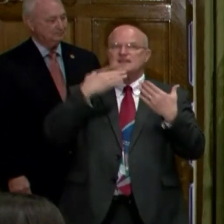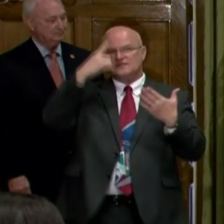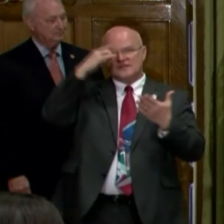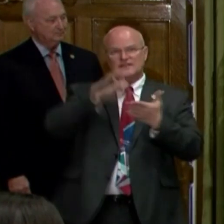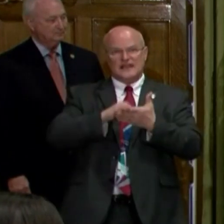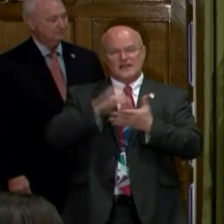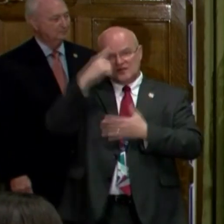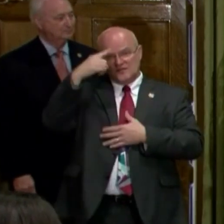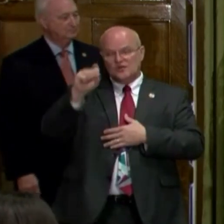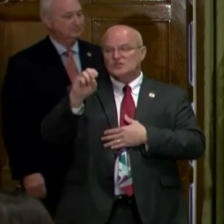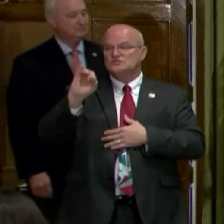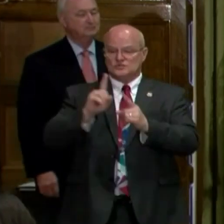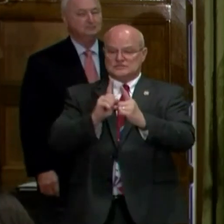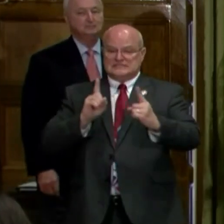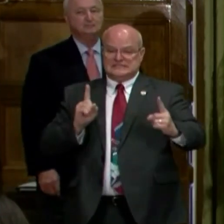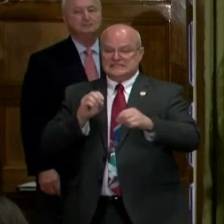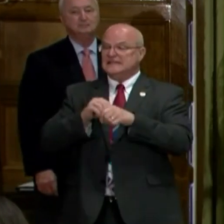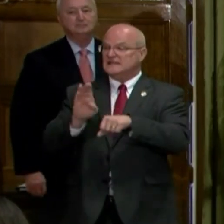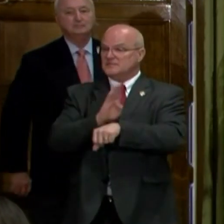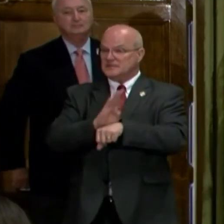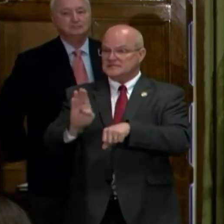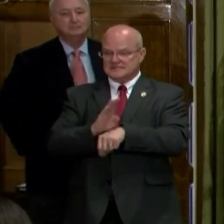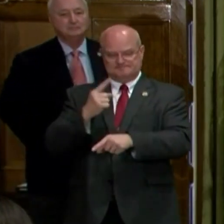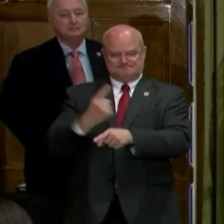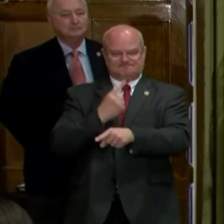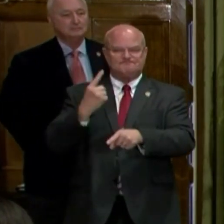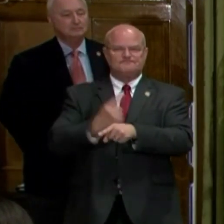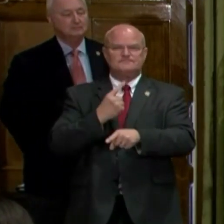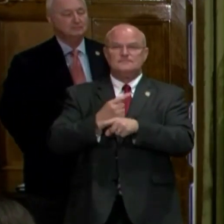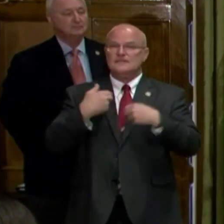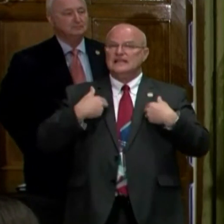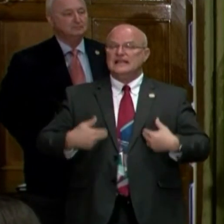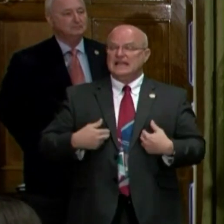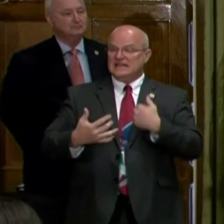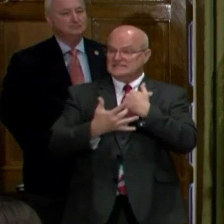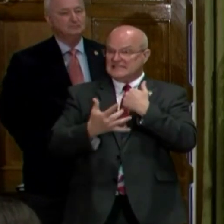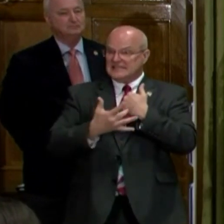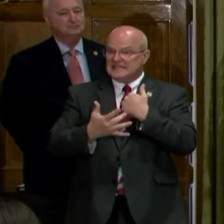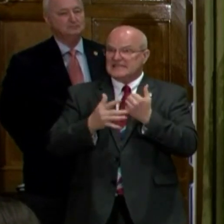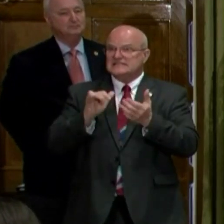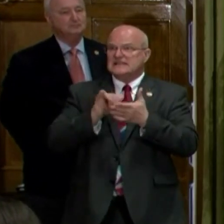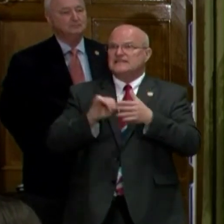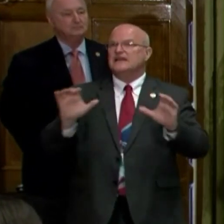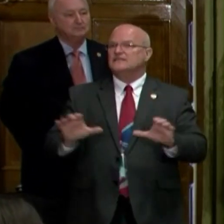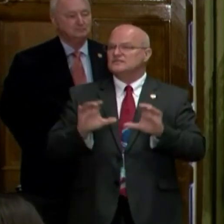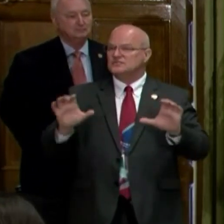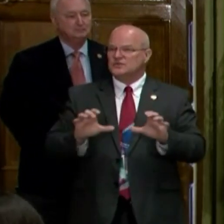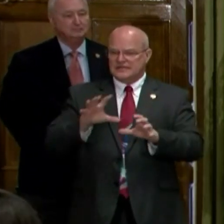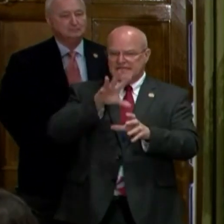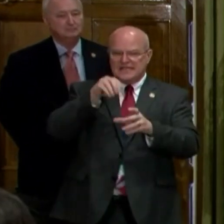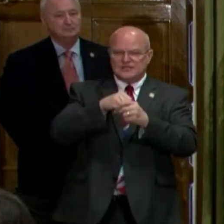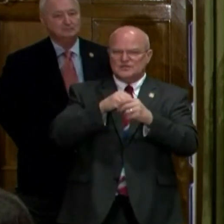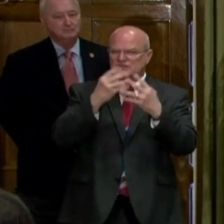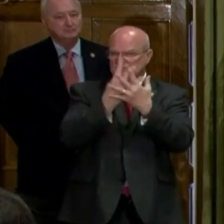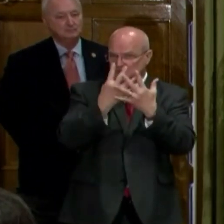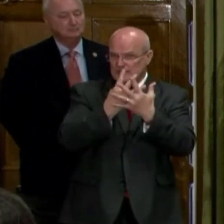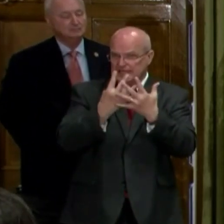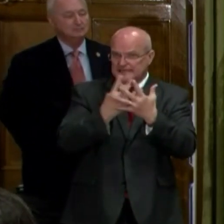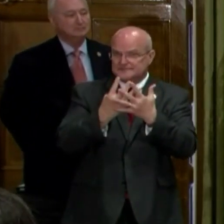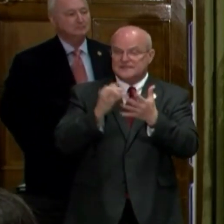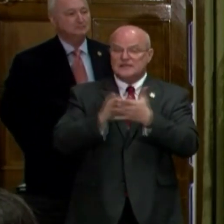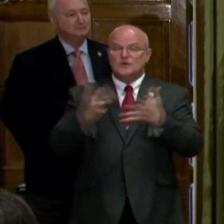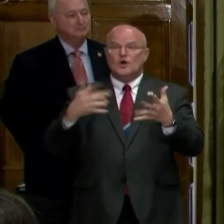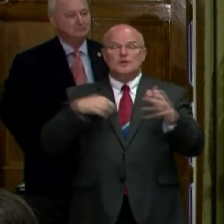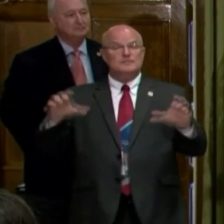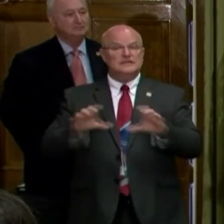it, for social distancing within their businesses, the proper health techniques that they're doing, including the screening. That's what